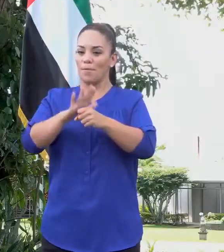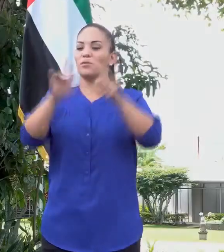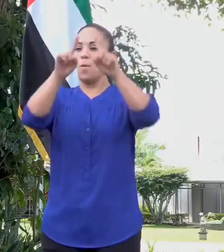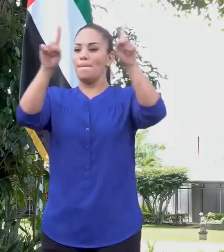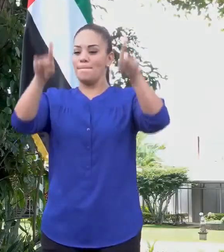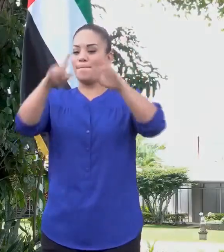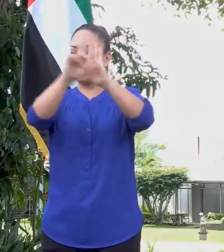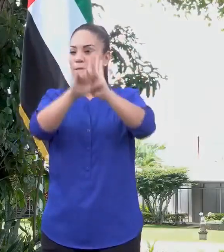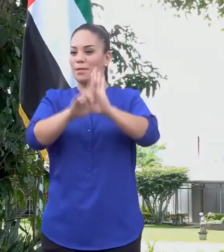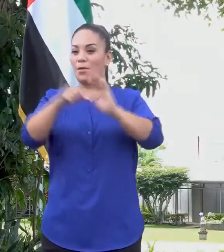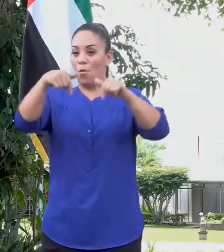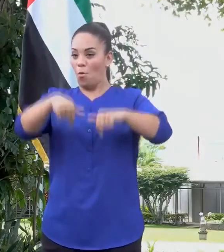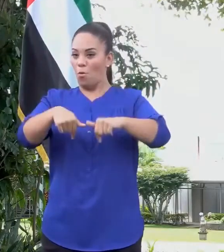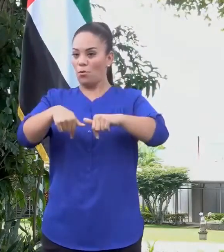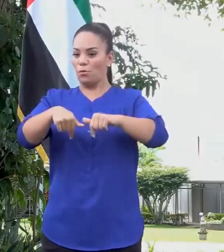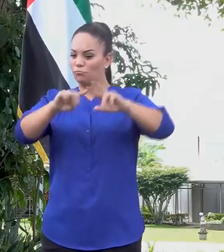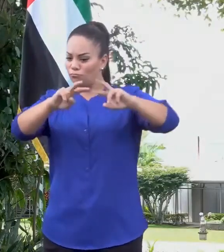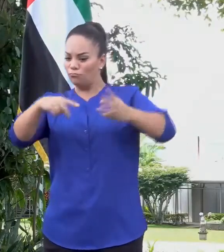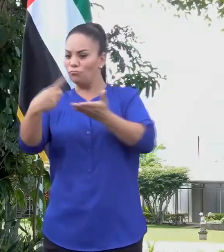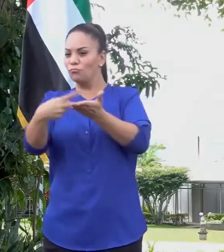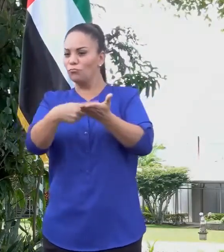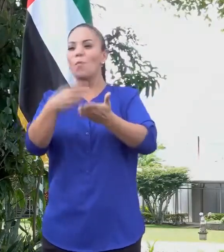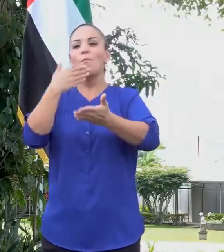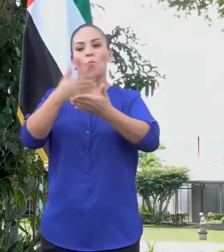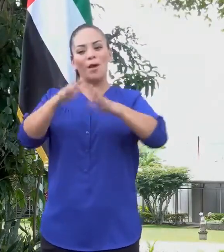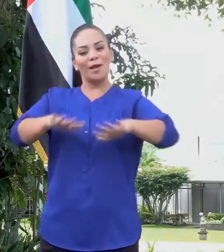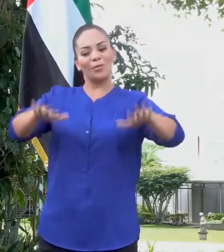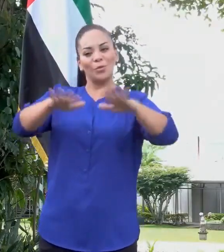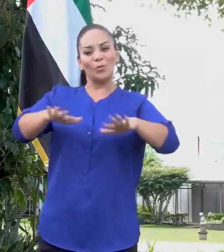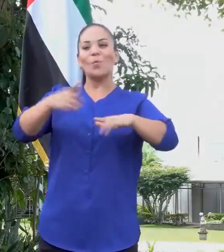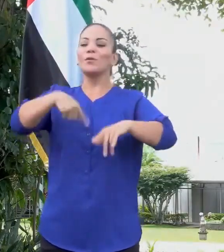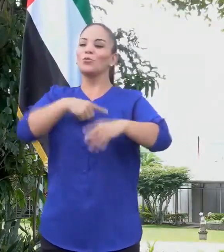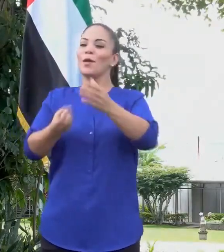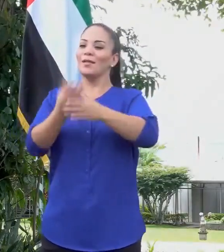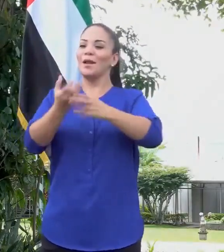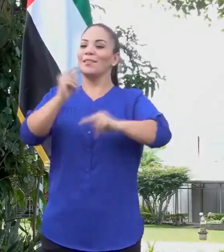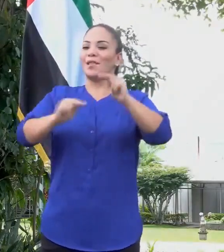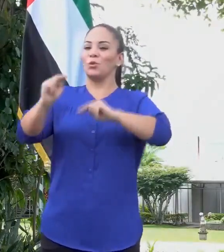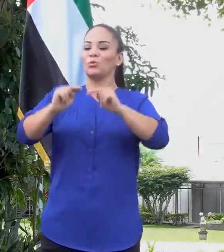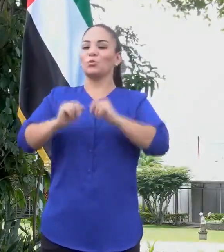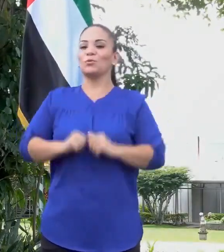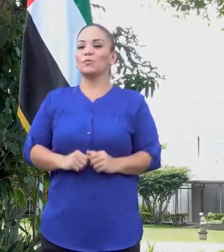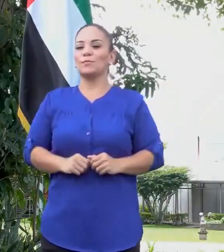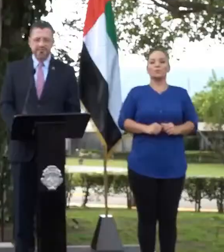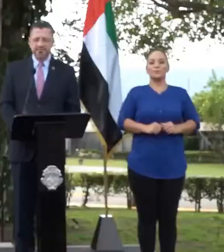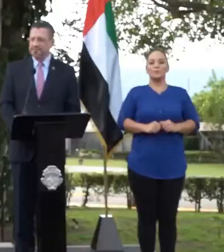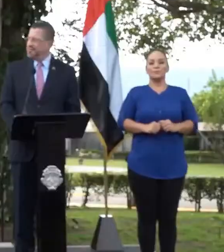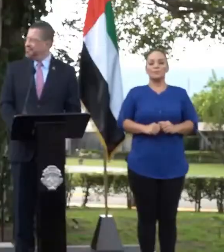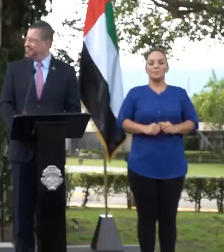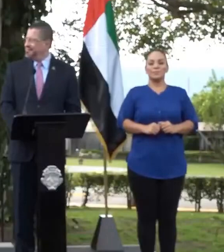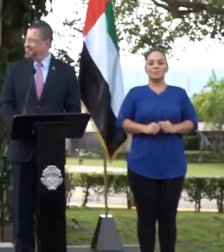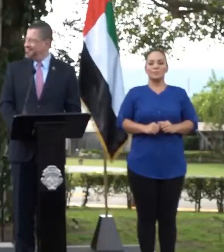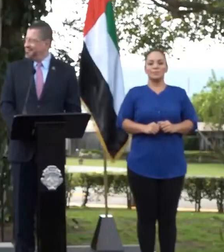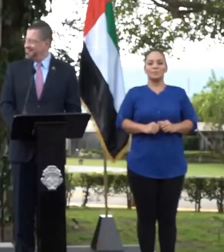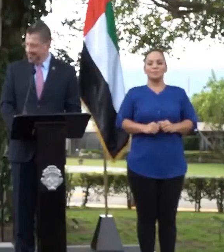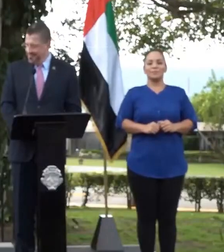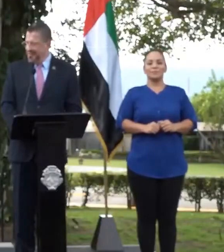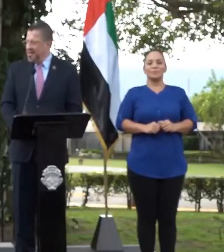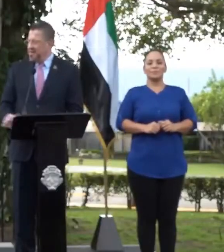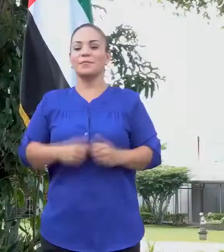marco legislativo que vimos el día de hoy son un buen entorno para que podamos generar estos negocios. So once again, Excellency, thank you so